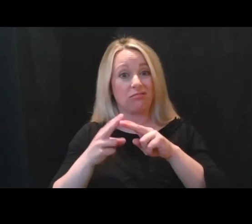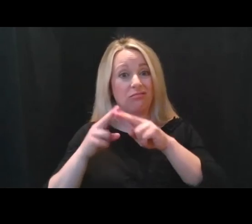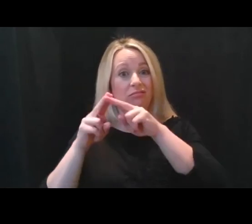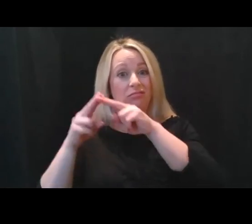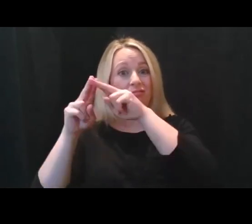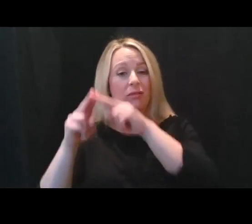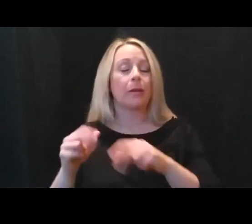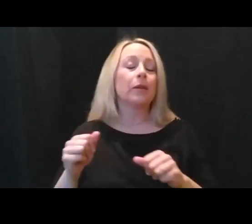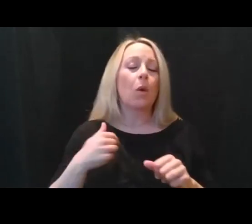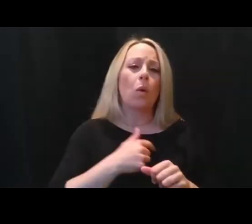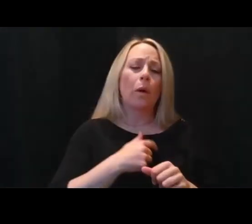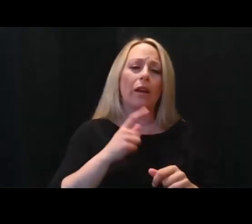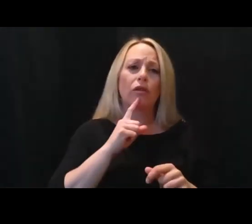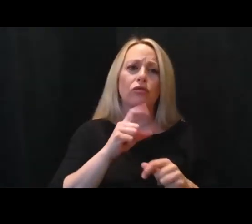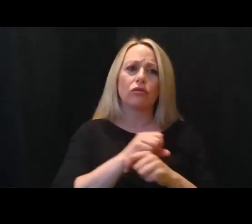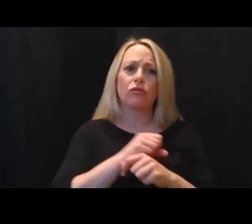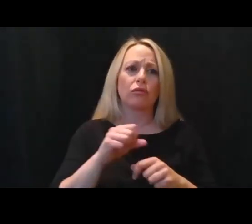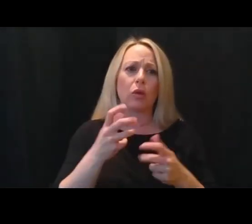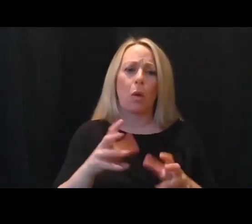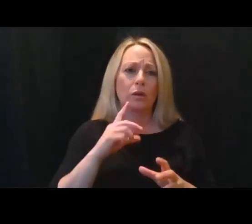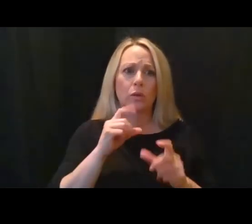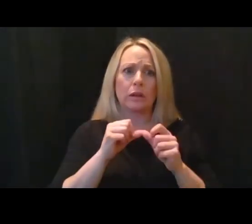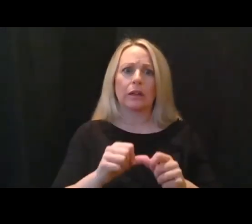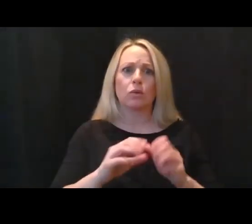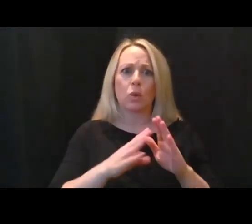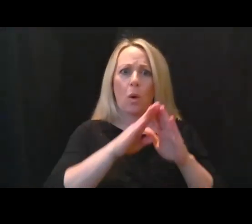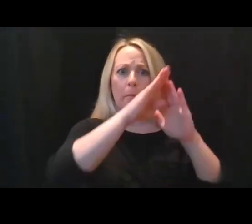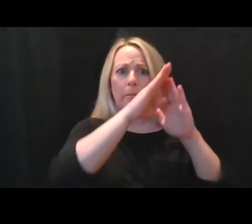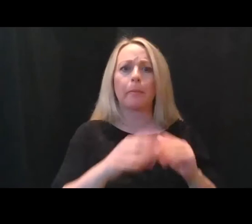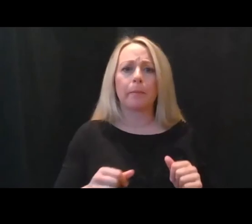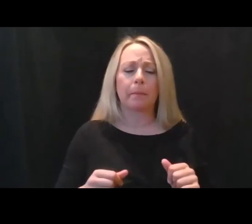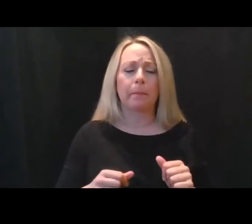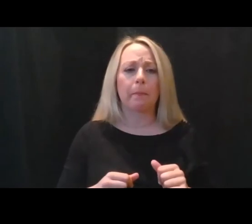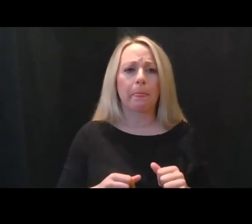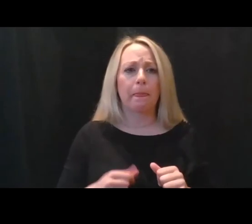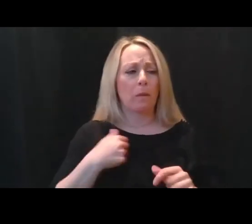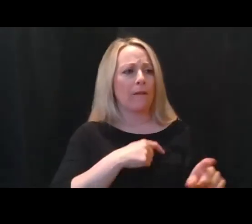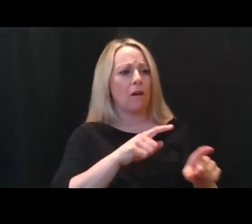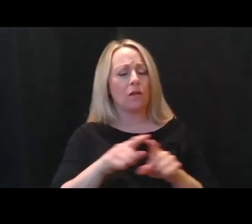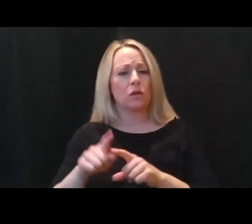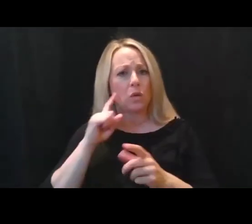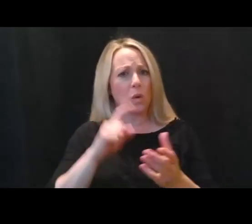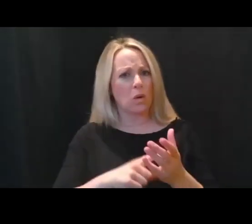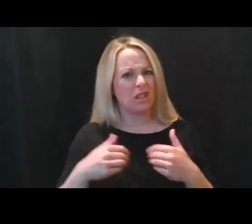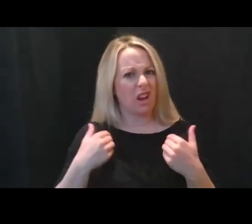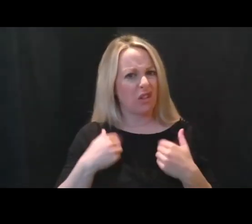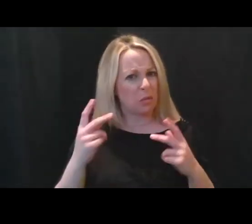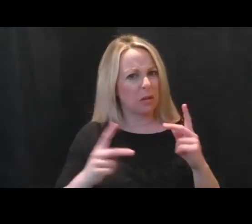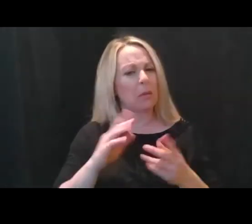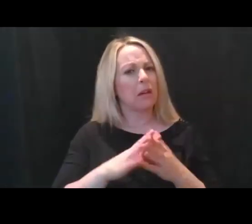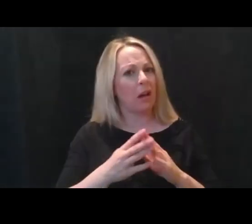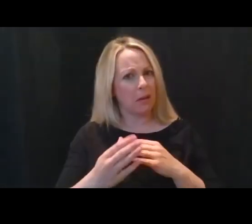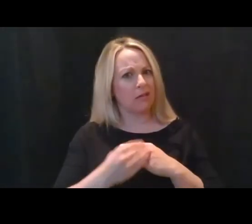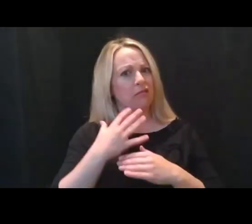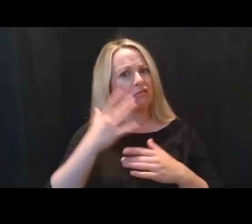So we certainly do not want to see that continue to go up. We've also seen, younger people becoming infected,